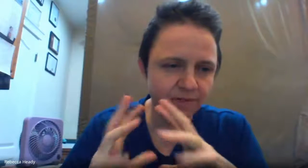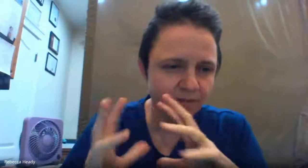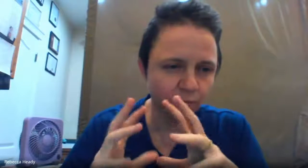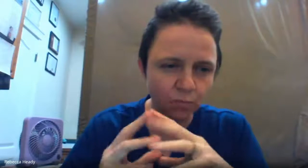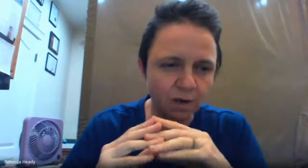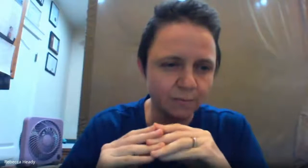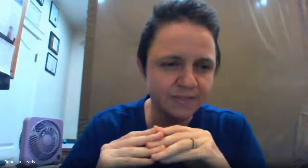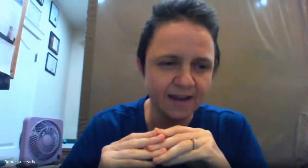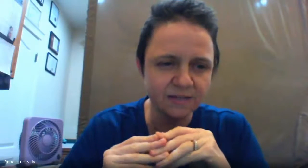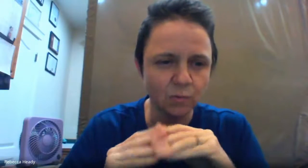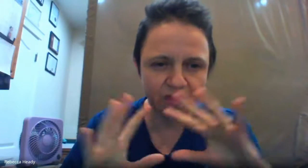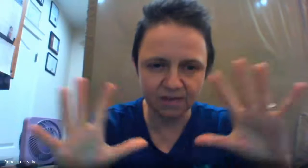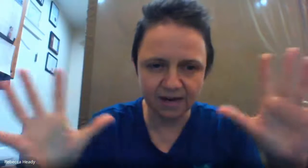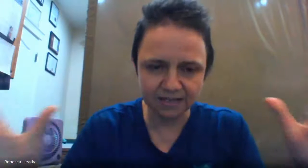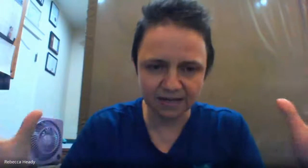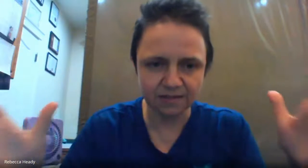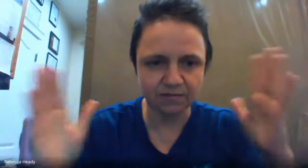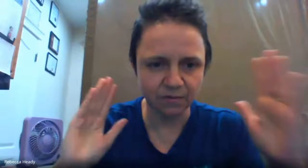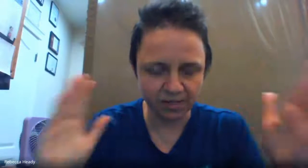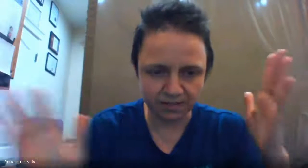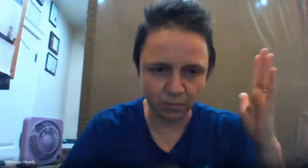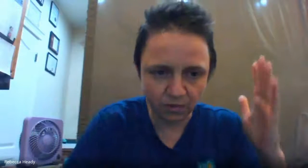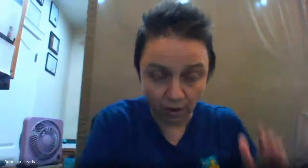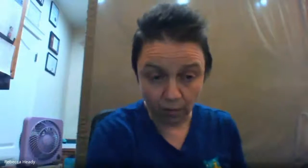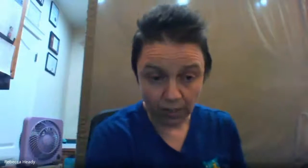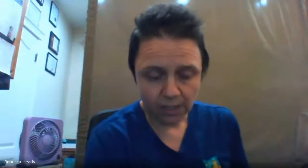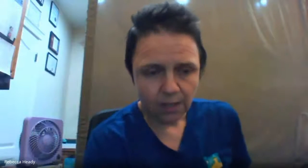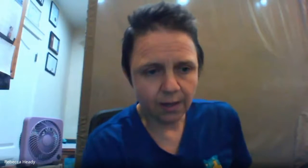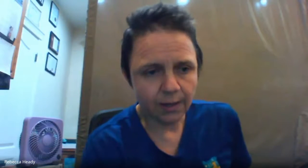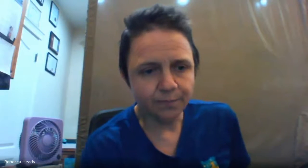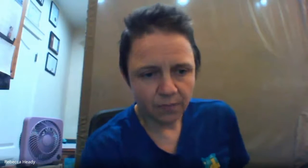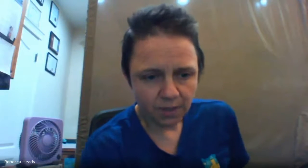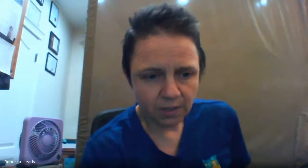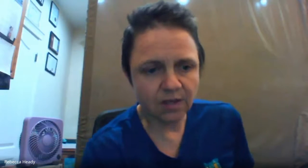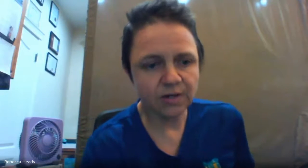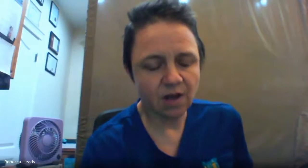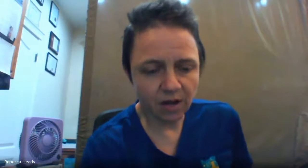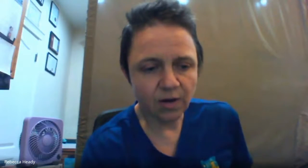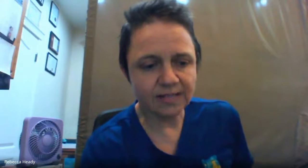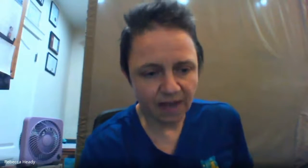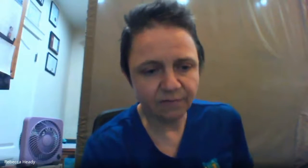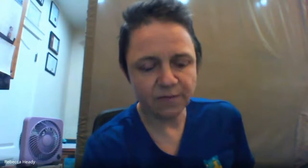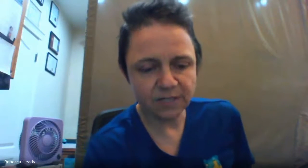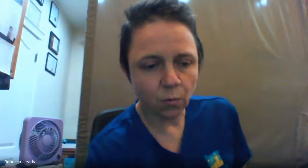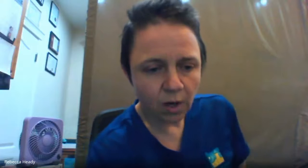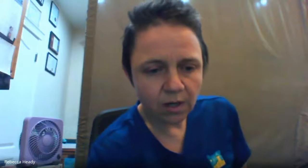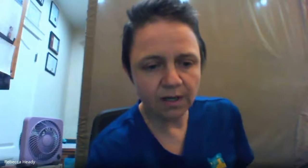different signs within the United States of different places where you go. There is not a sign for every single word. If a